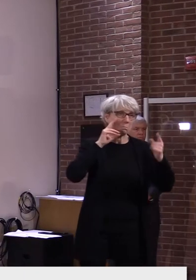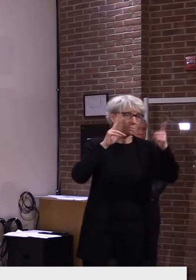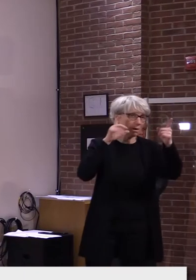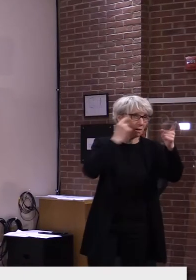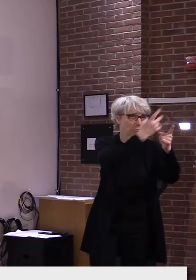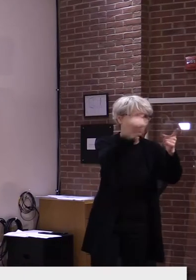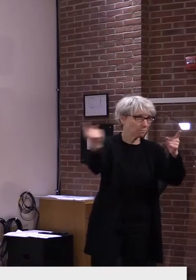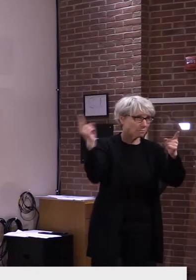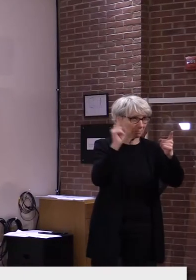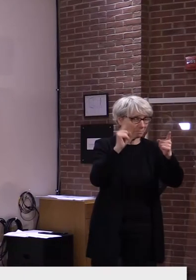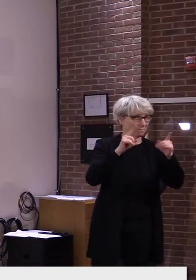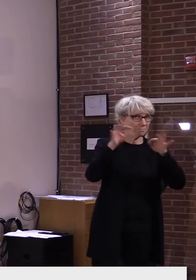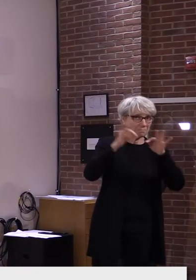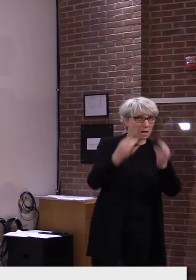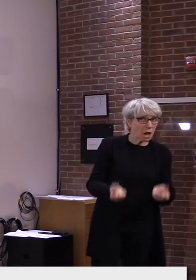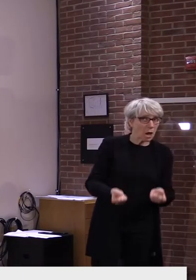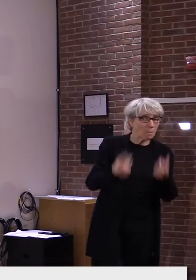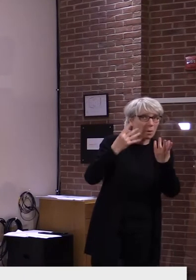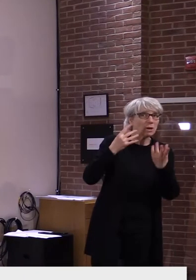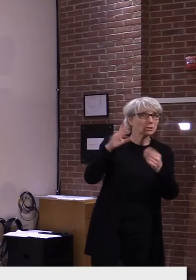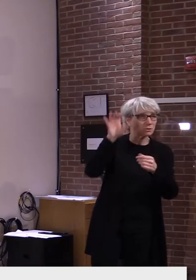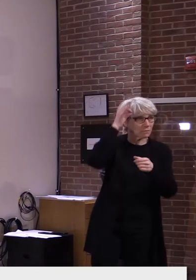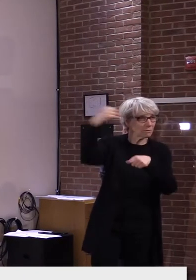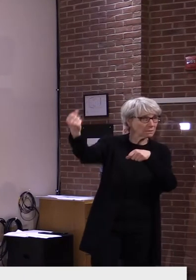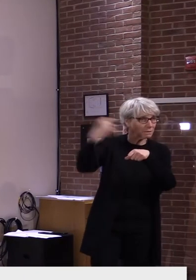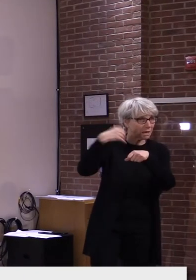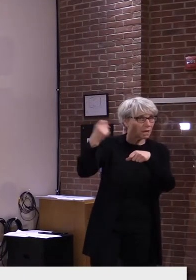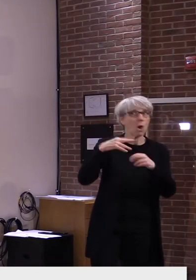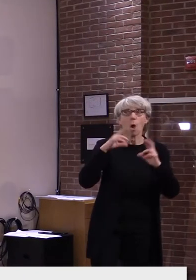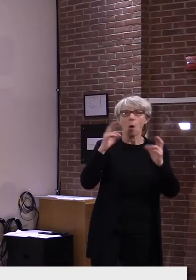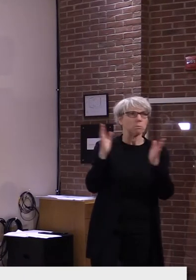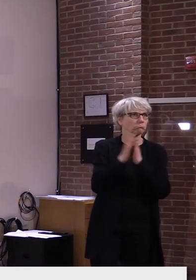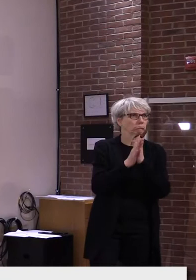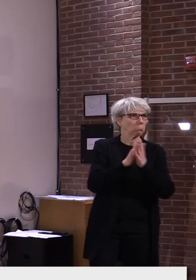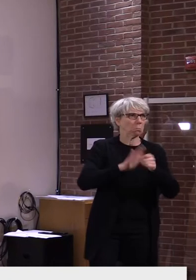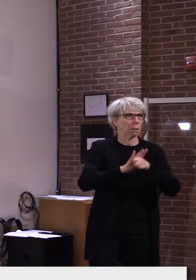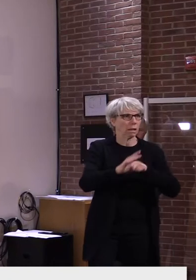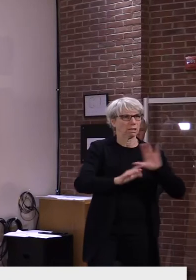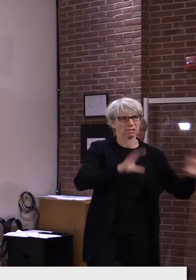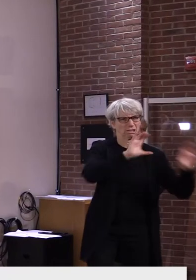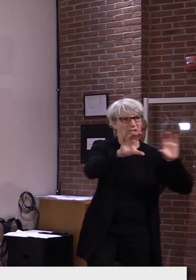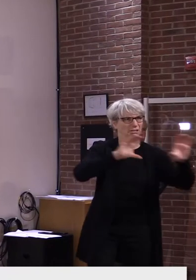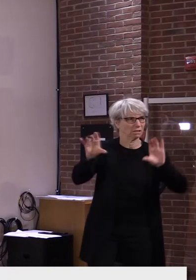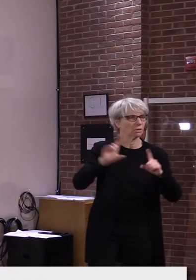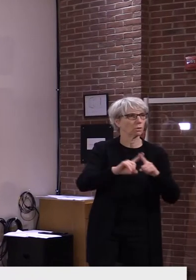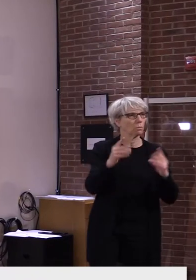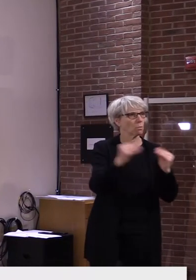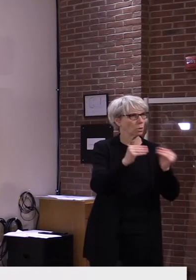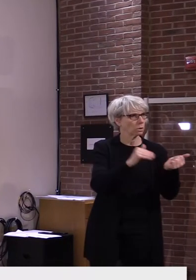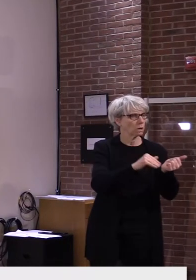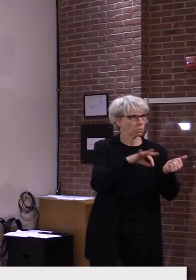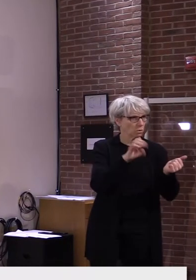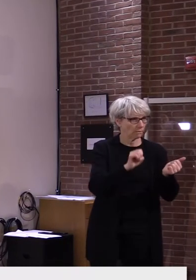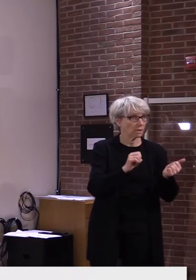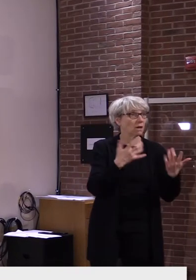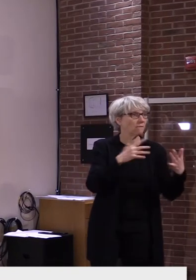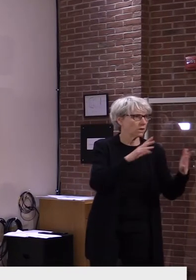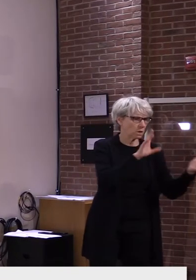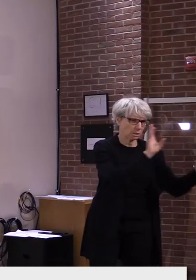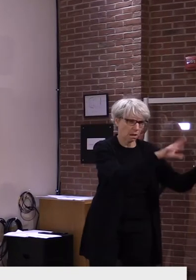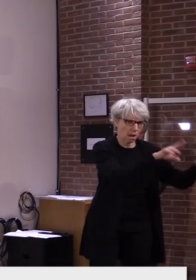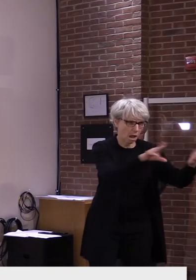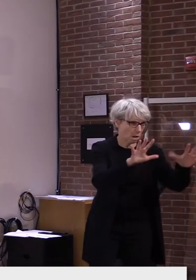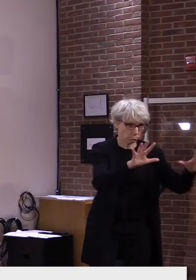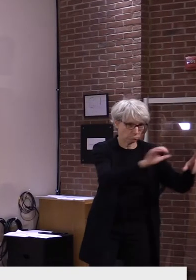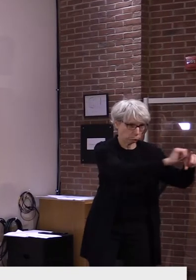call, a lot more to a lot more practices. We've been in the process of enrolling them all, making sure they're all trained, making